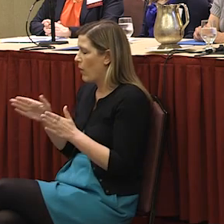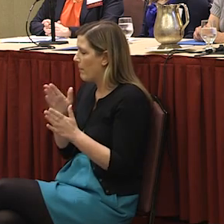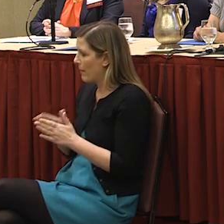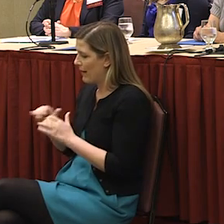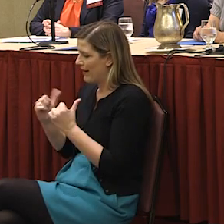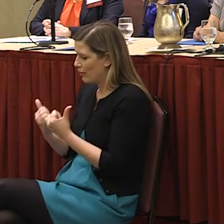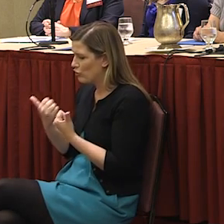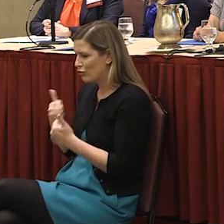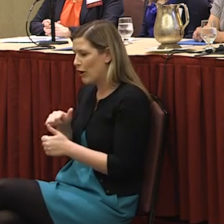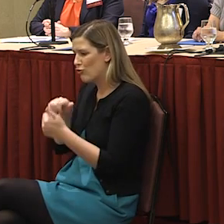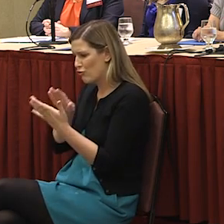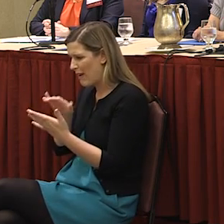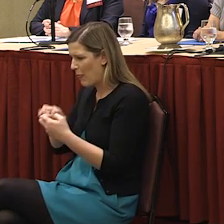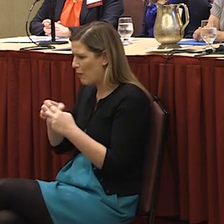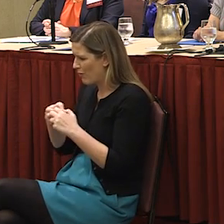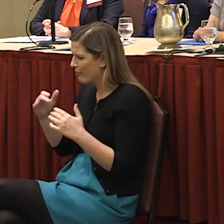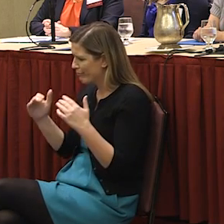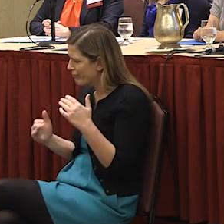address disparities in health status.